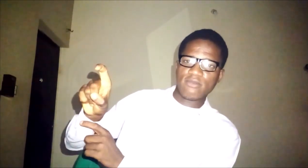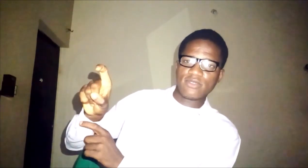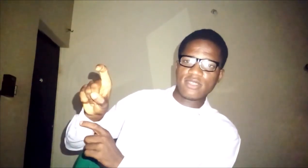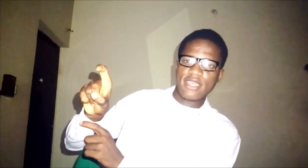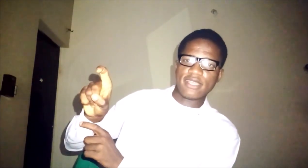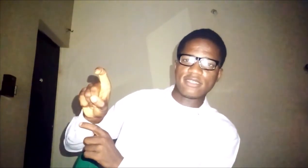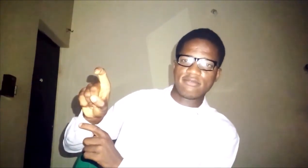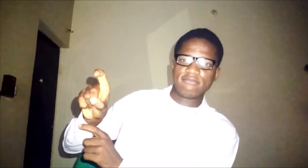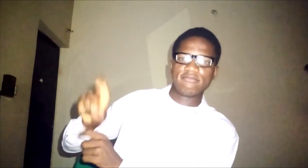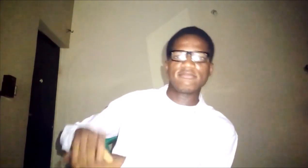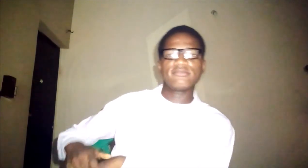becomes X.